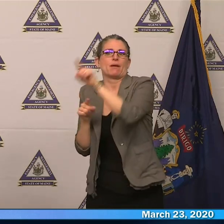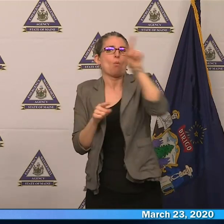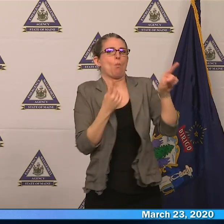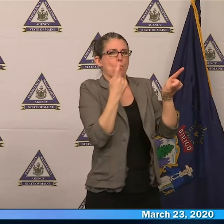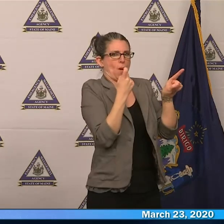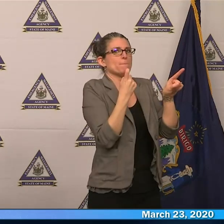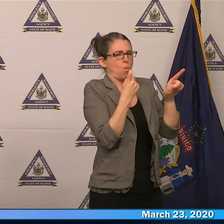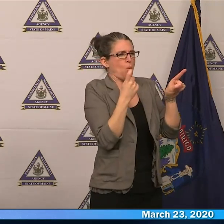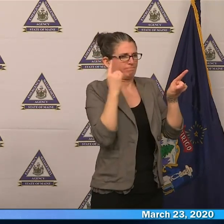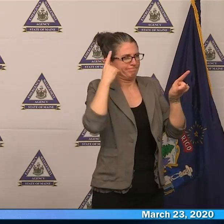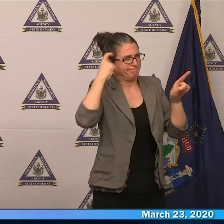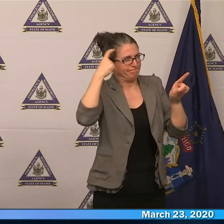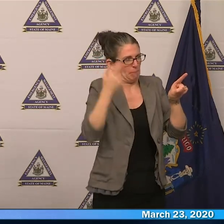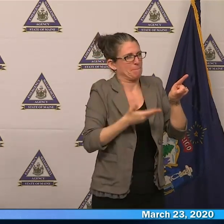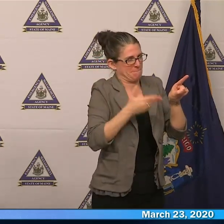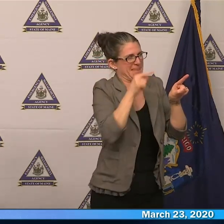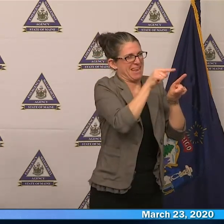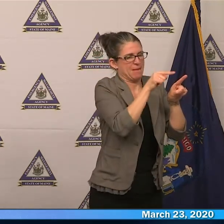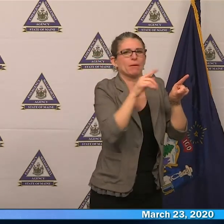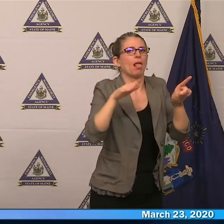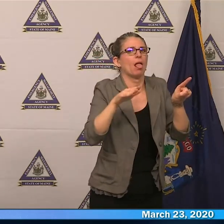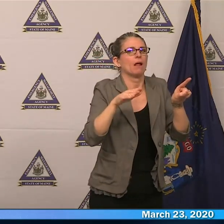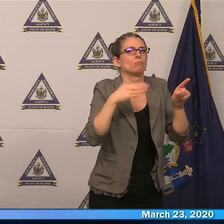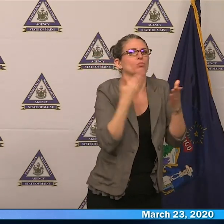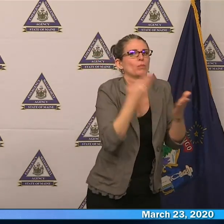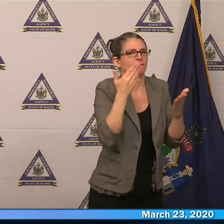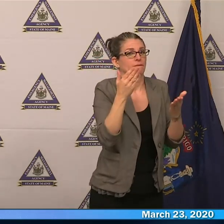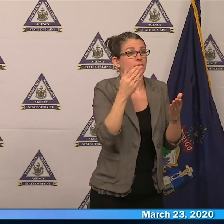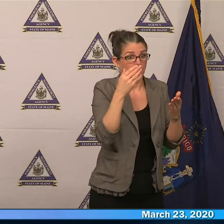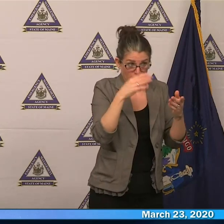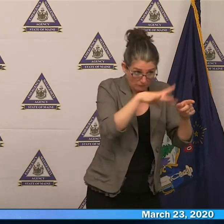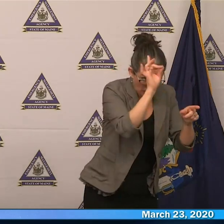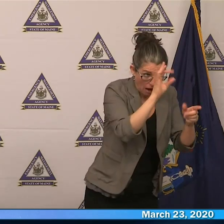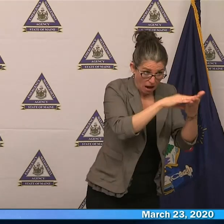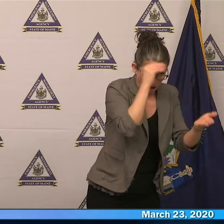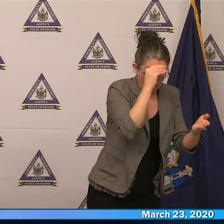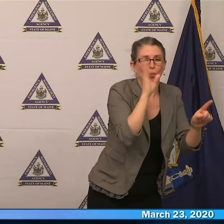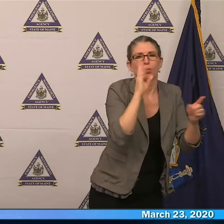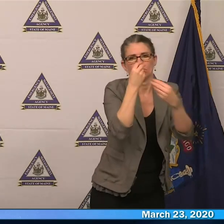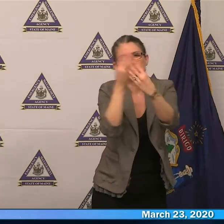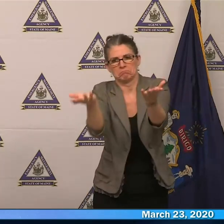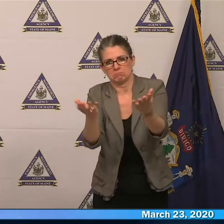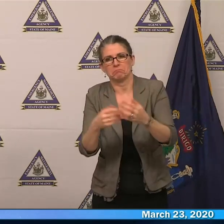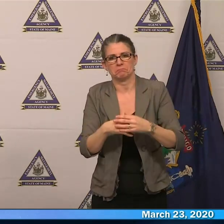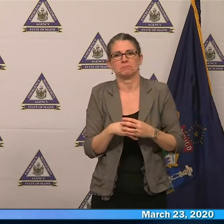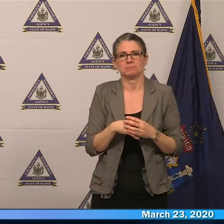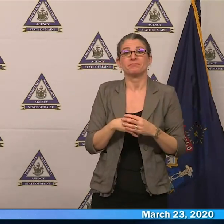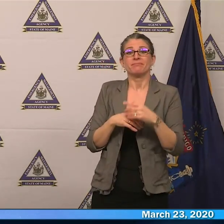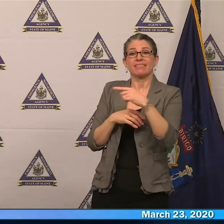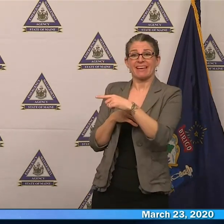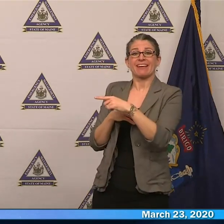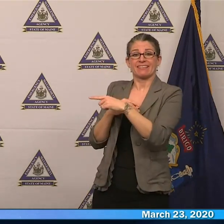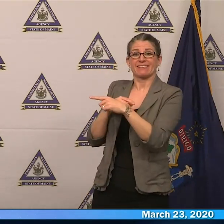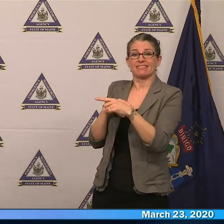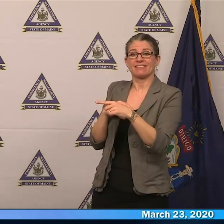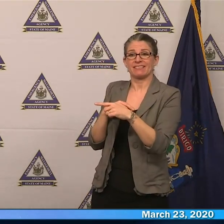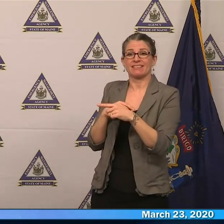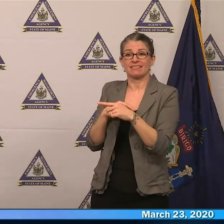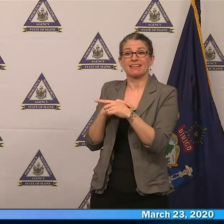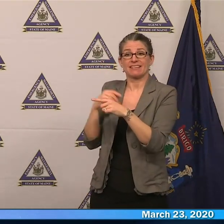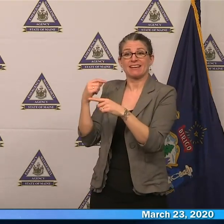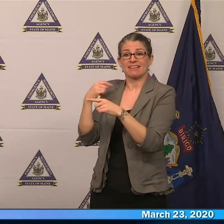those watching. My ask to everybody is to go about your life and live your life as if community transmission were